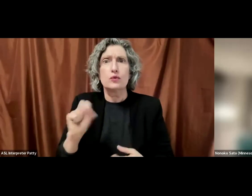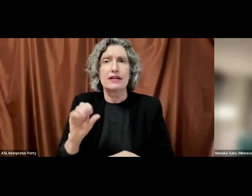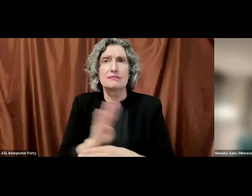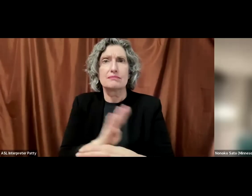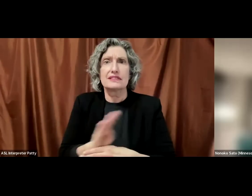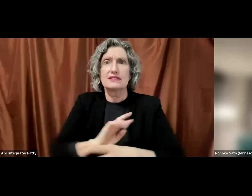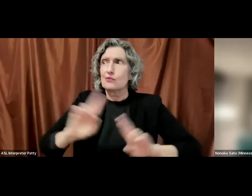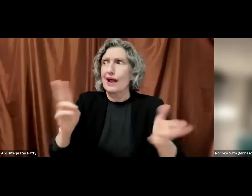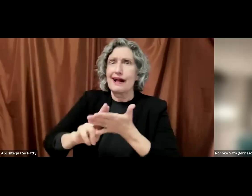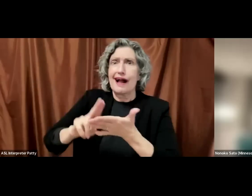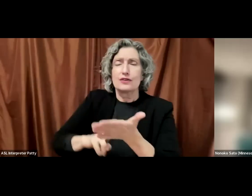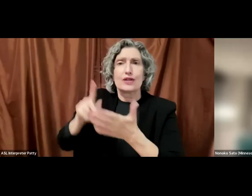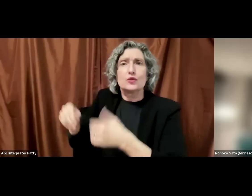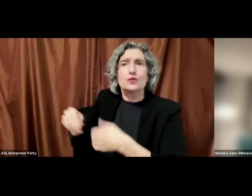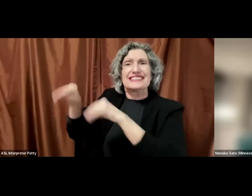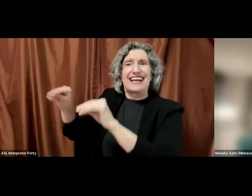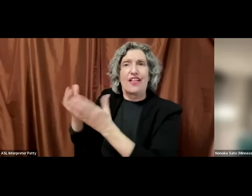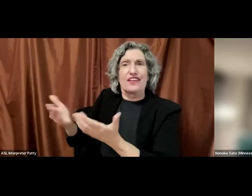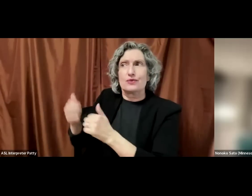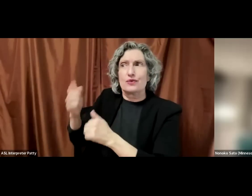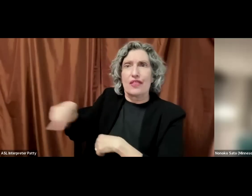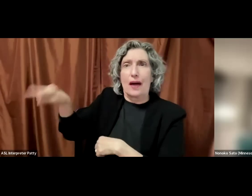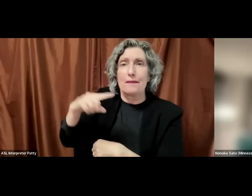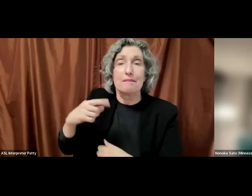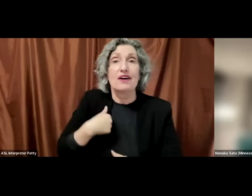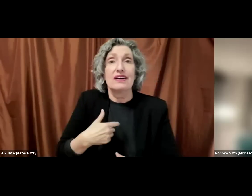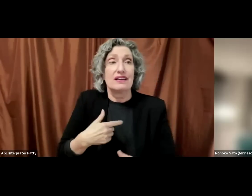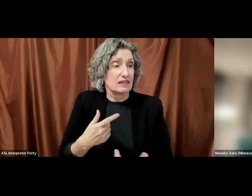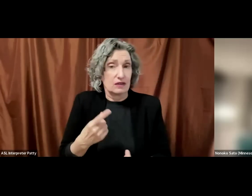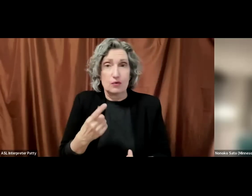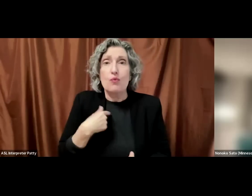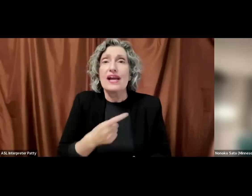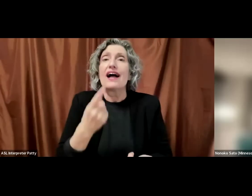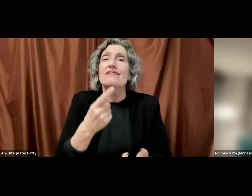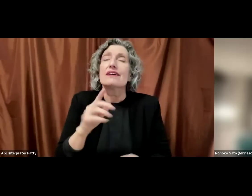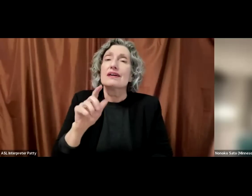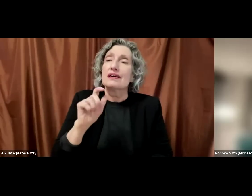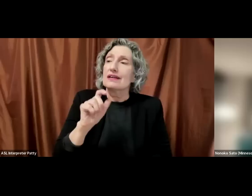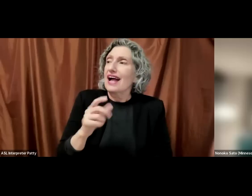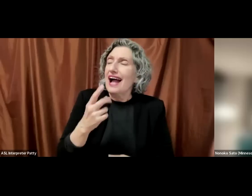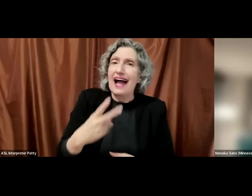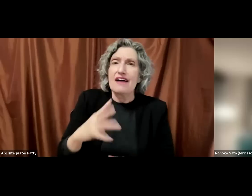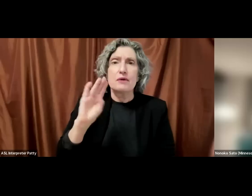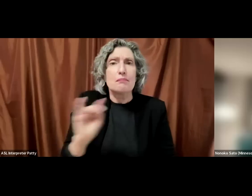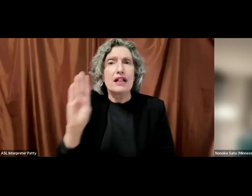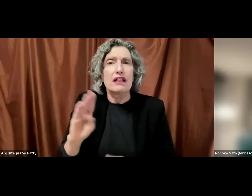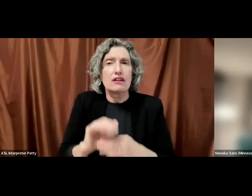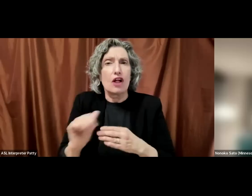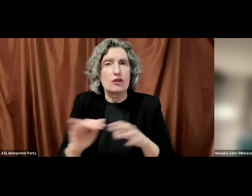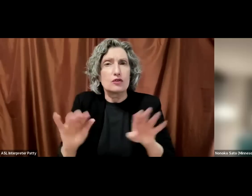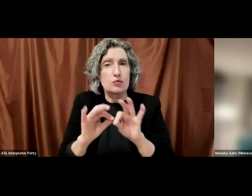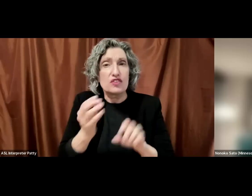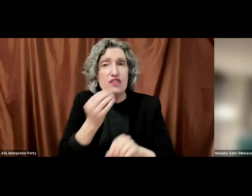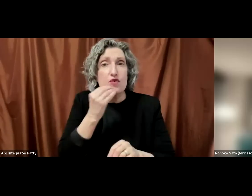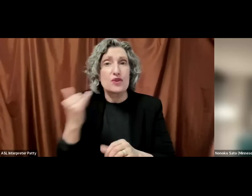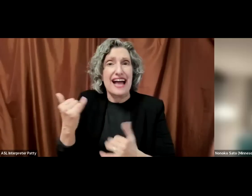government agencies. $500 million worth of food currently is at risk of spoilage in transit or at warehouses in the U.S.